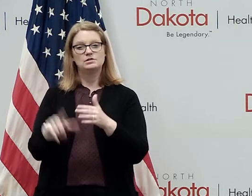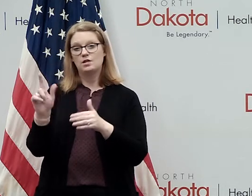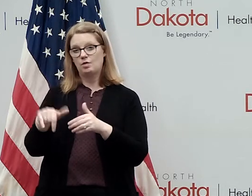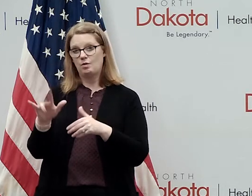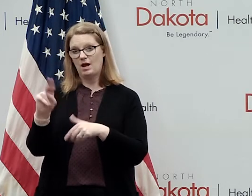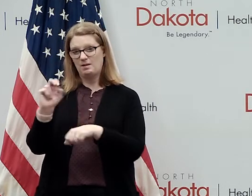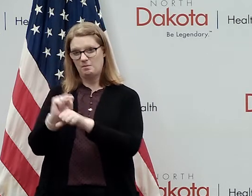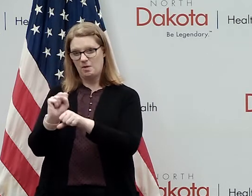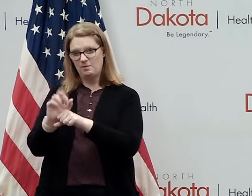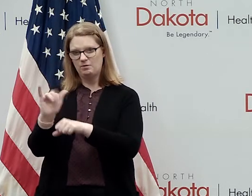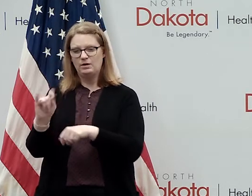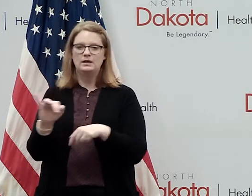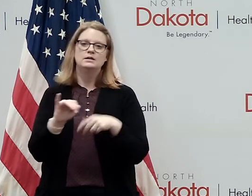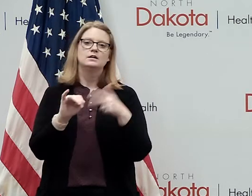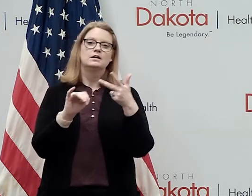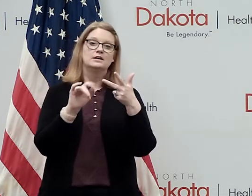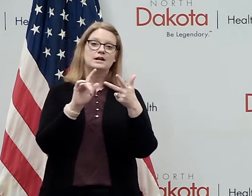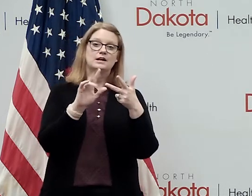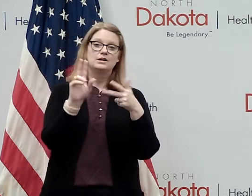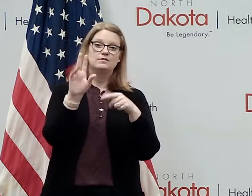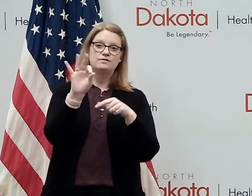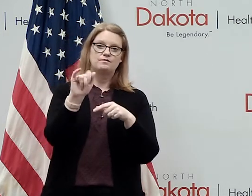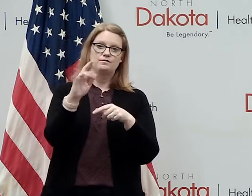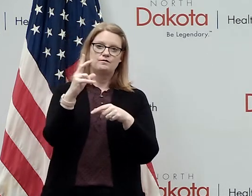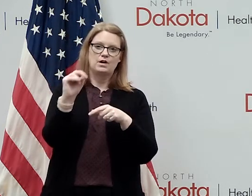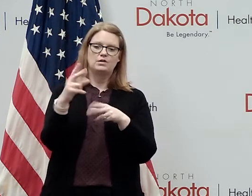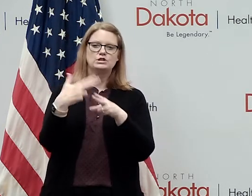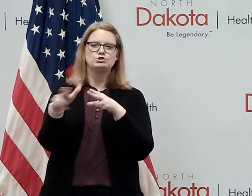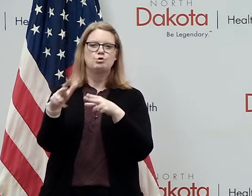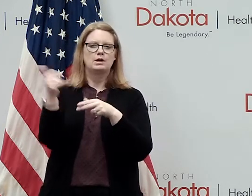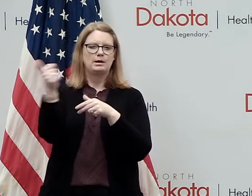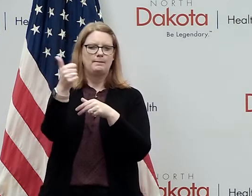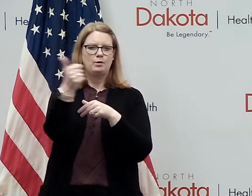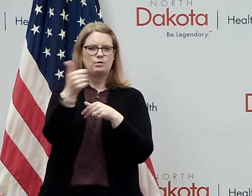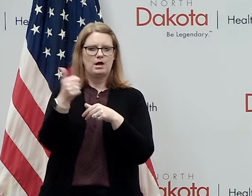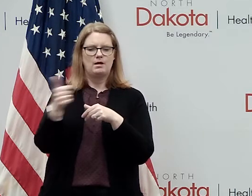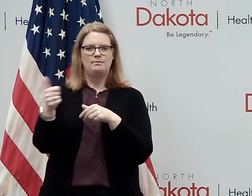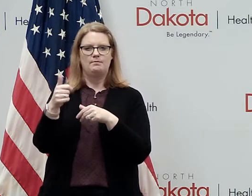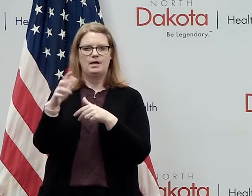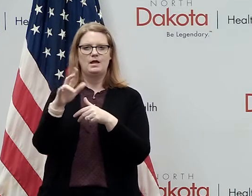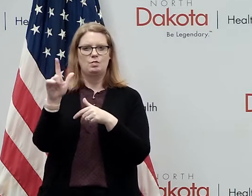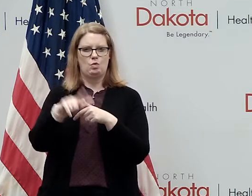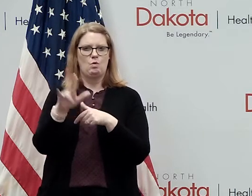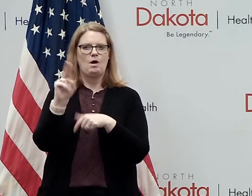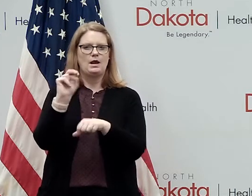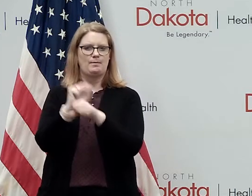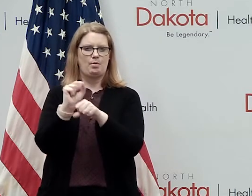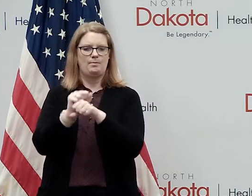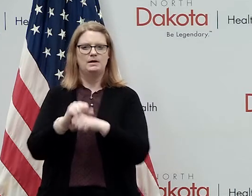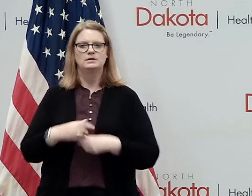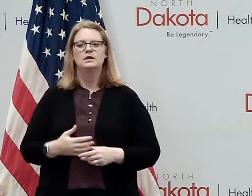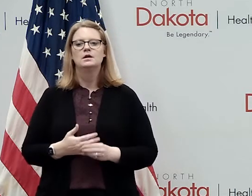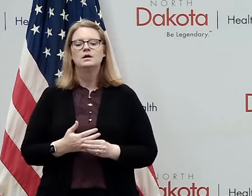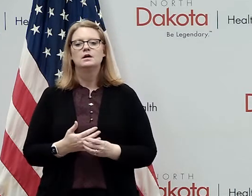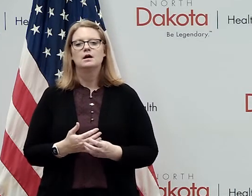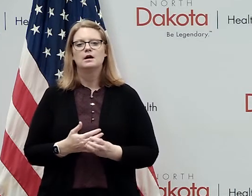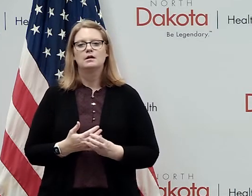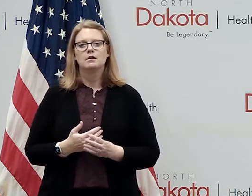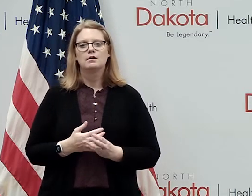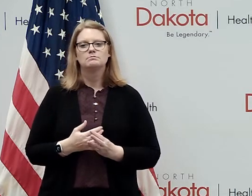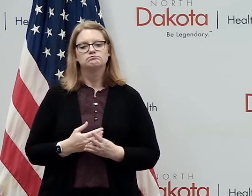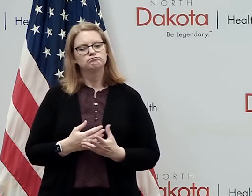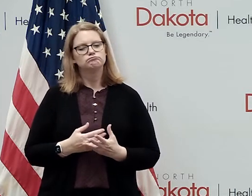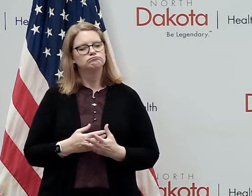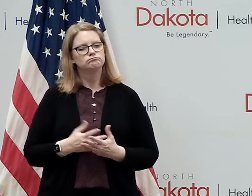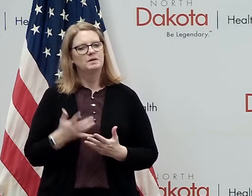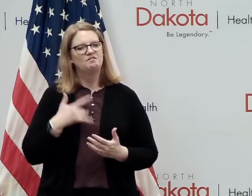Fargo was highlighted for low unemployment rate as well as its short commute time. In addition to the data used by Business Insider, we all know